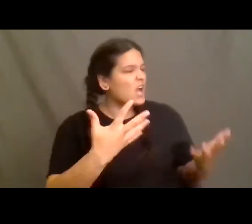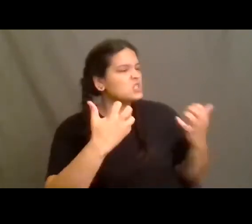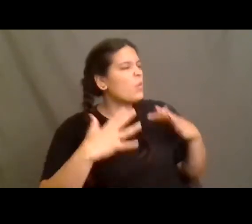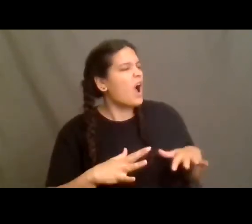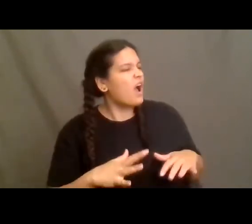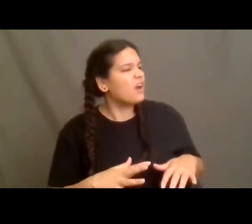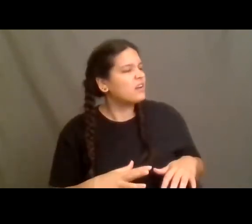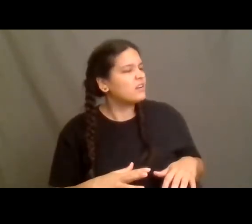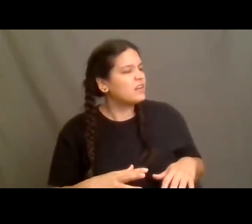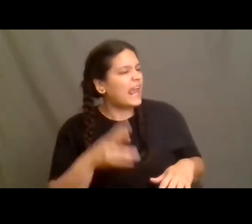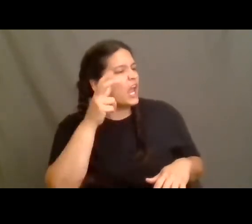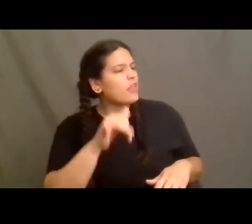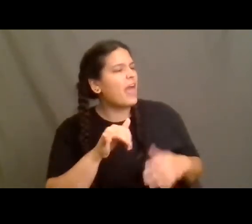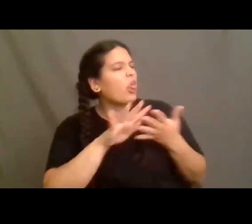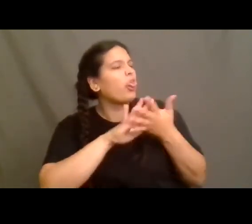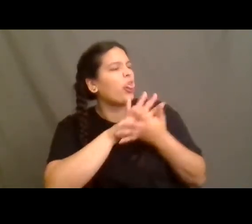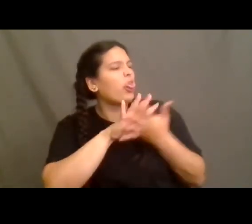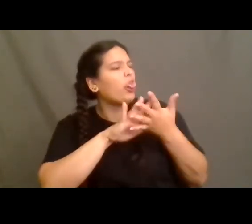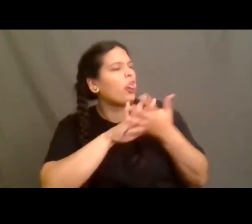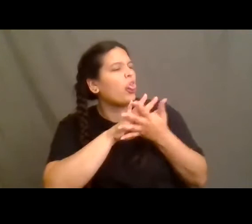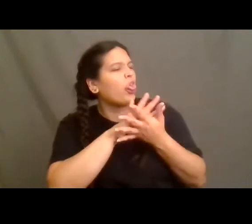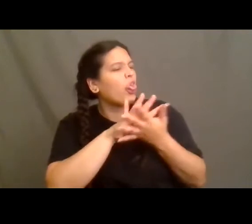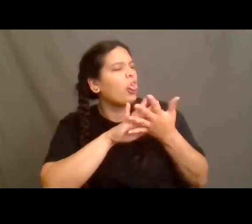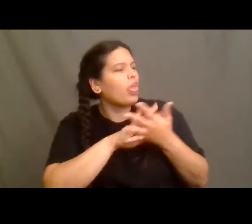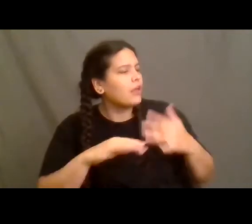walla walla walla, even if I'm saying walla walla walla right now. But